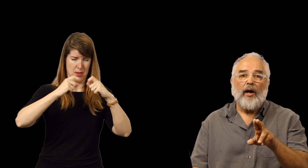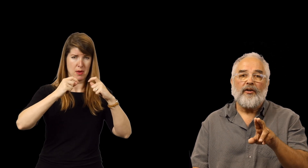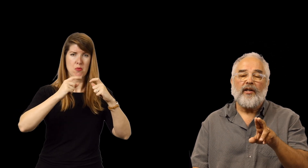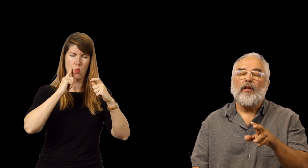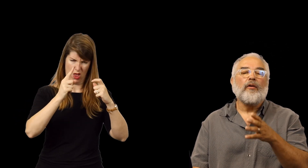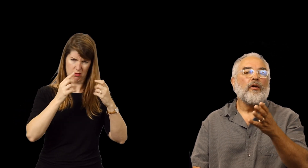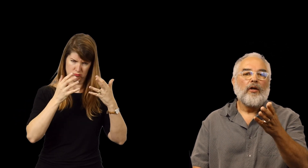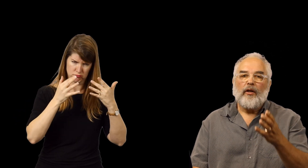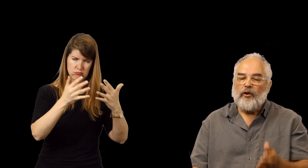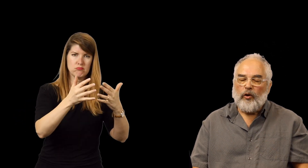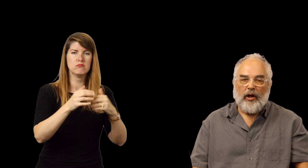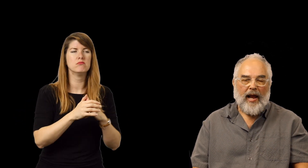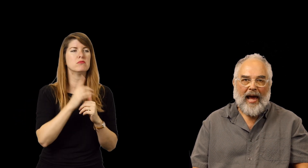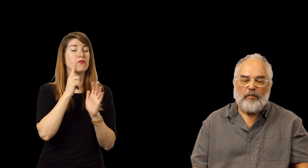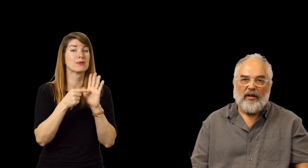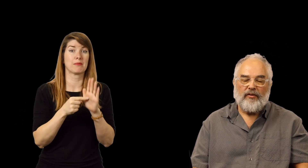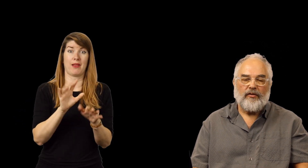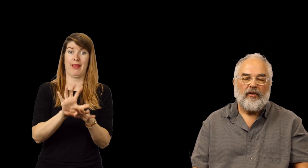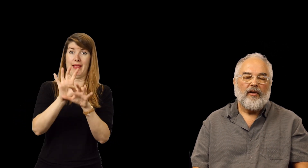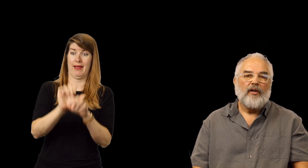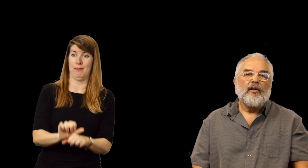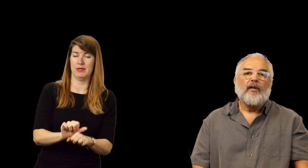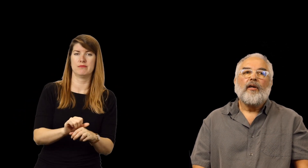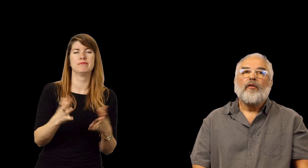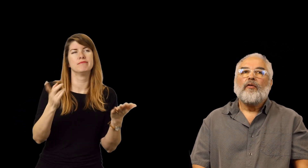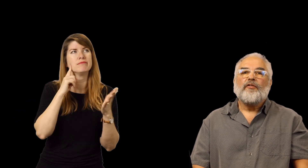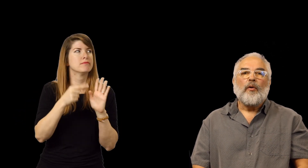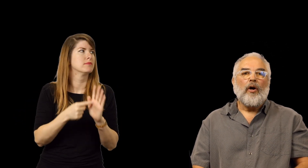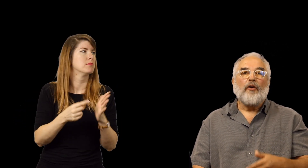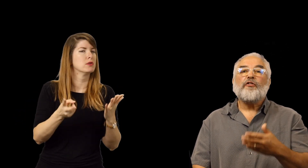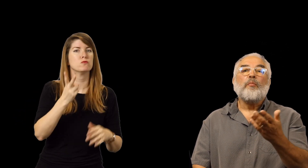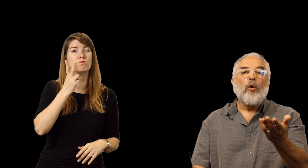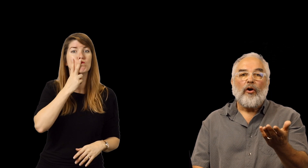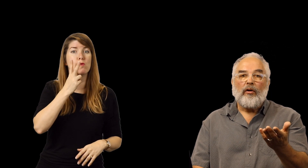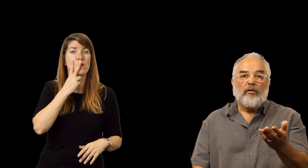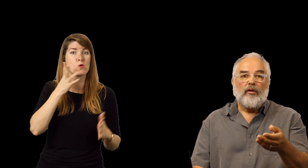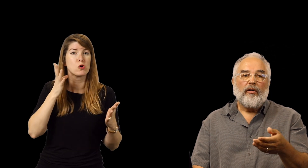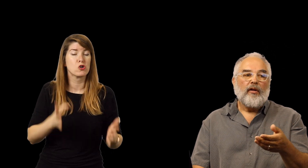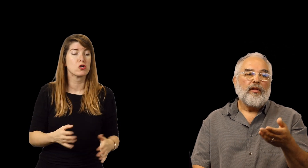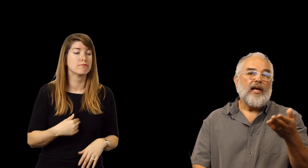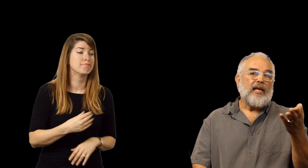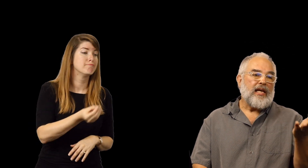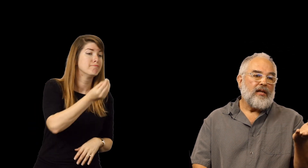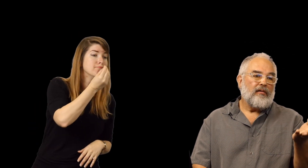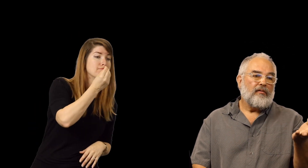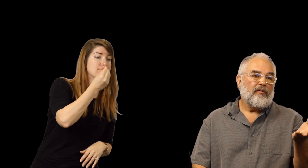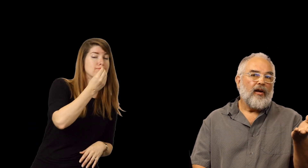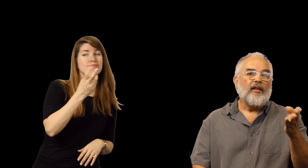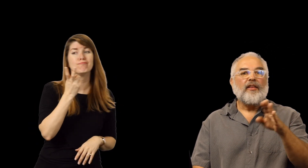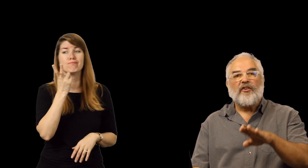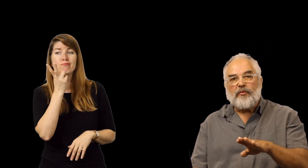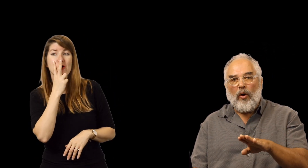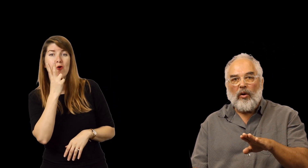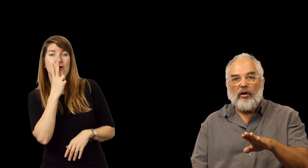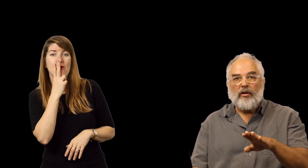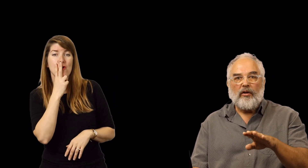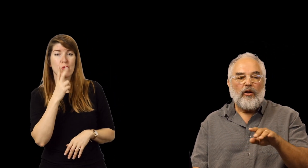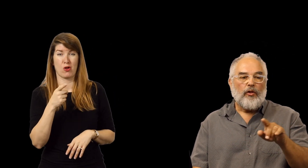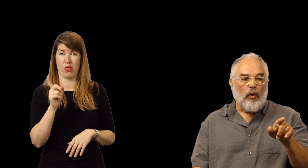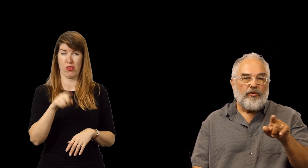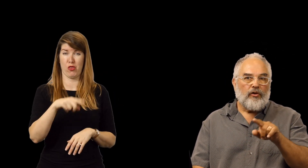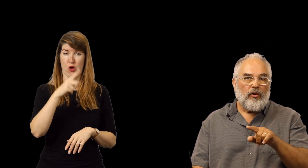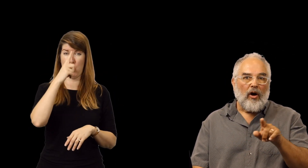will get wired together. You look at habits. So a smoker, they eat and then they